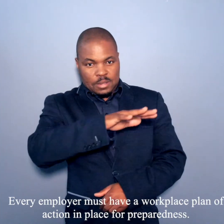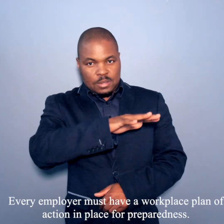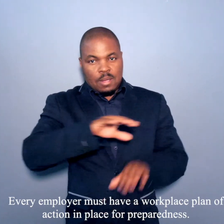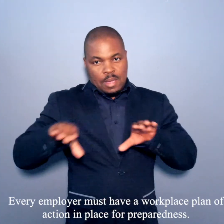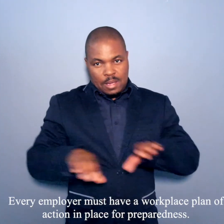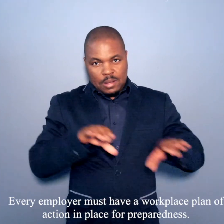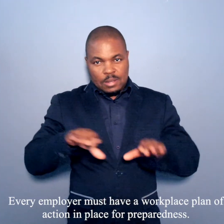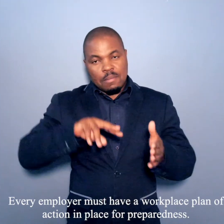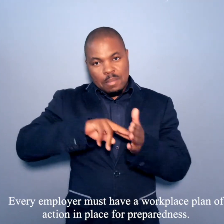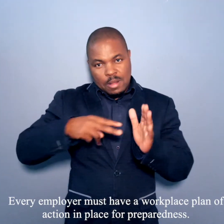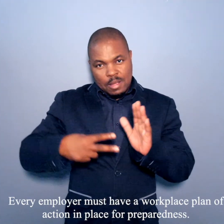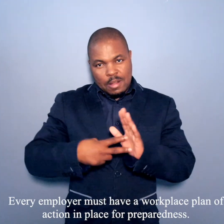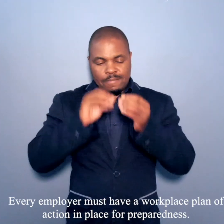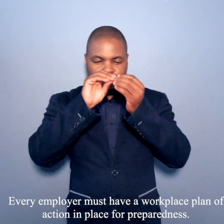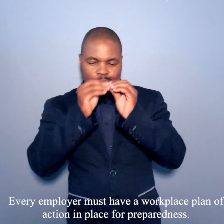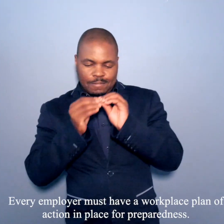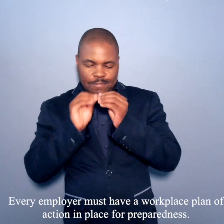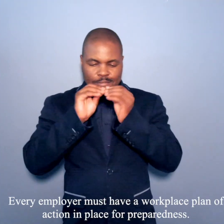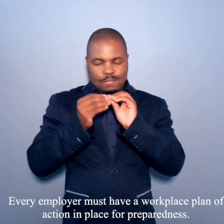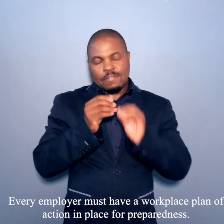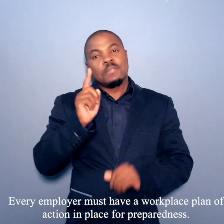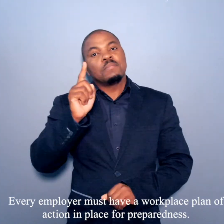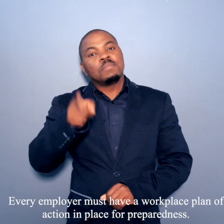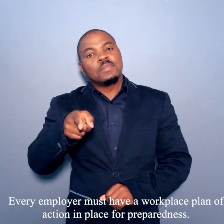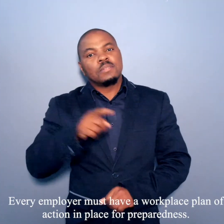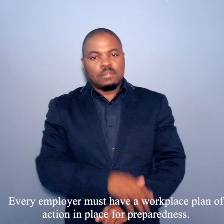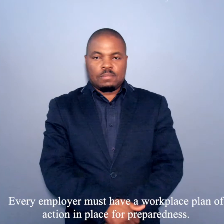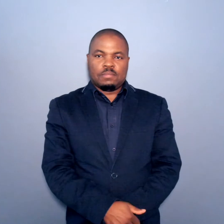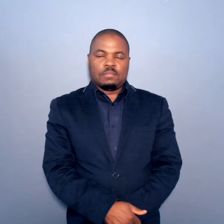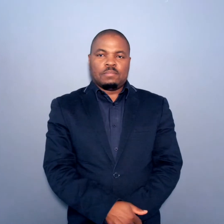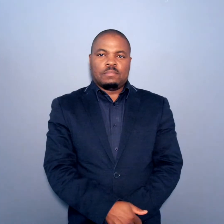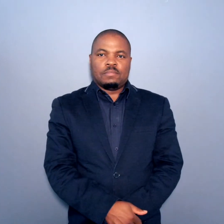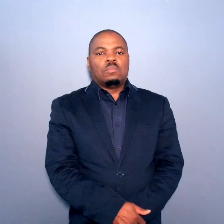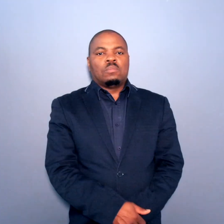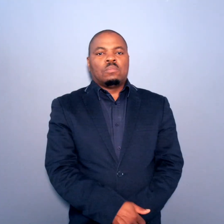Every employer must have a workplace plan of action in place for readiness.